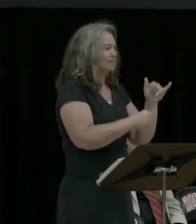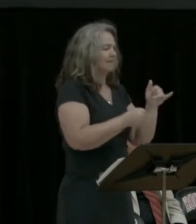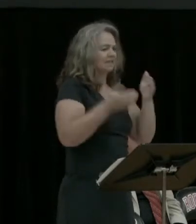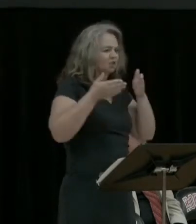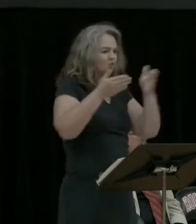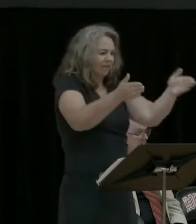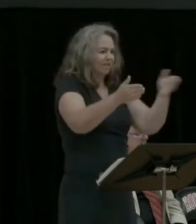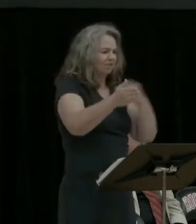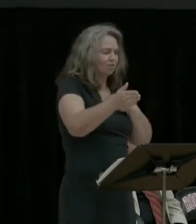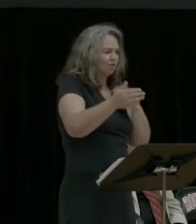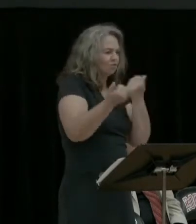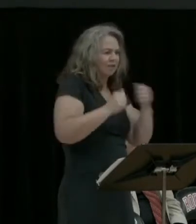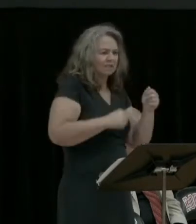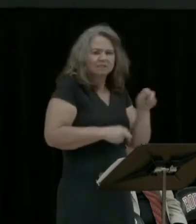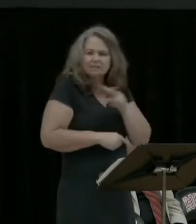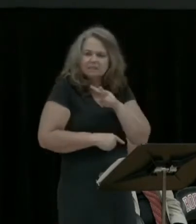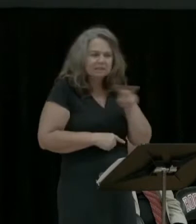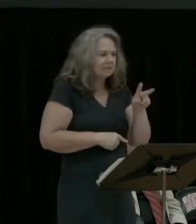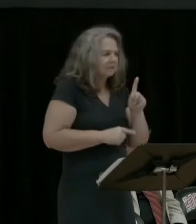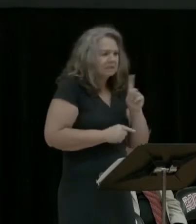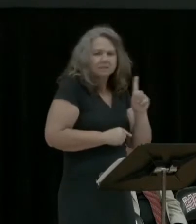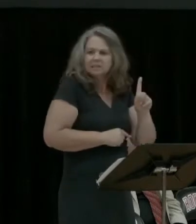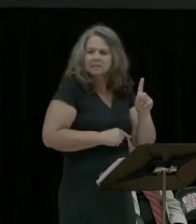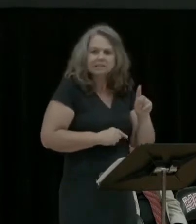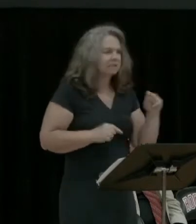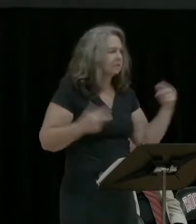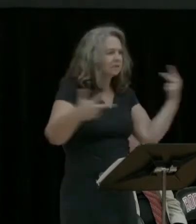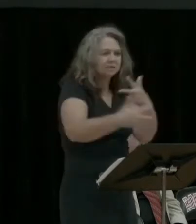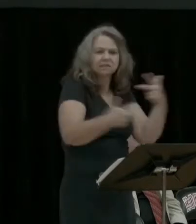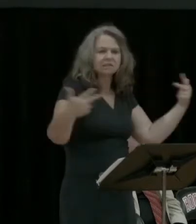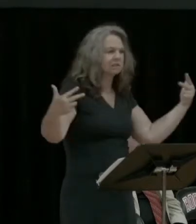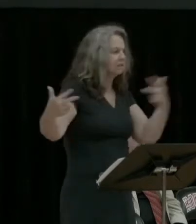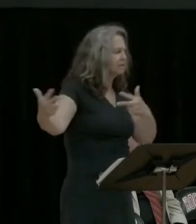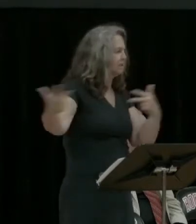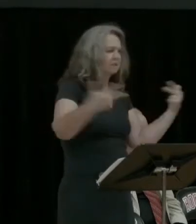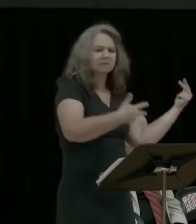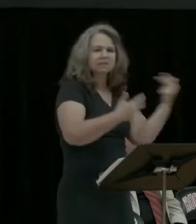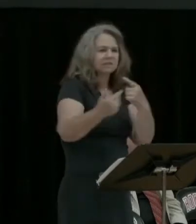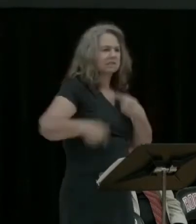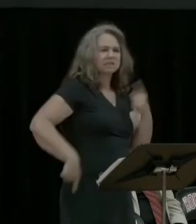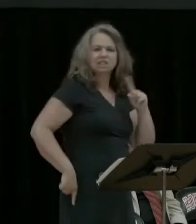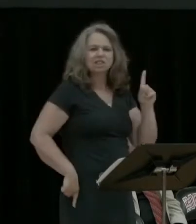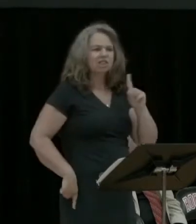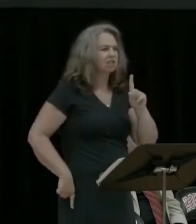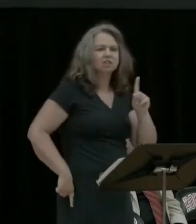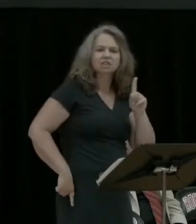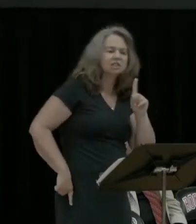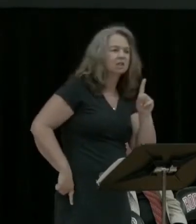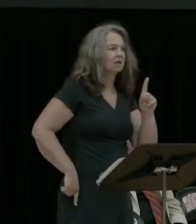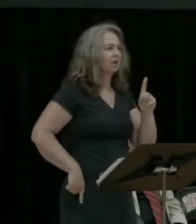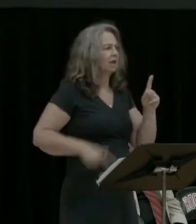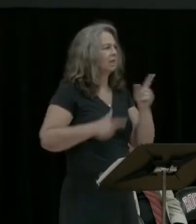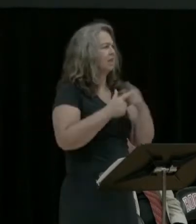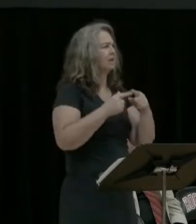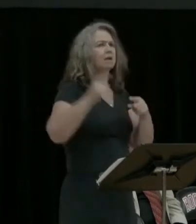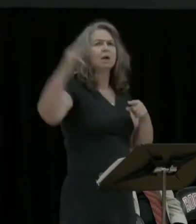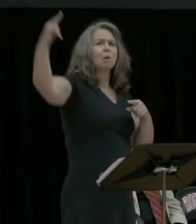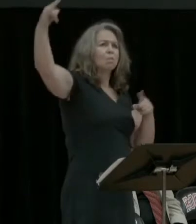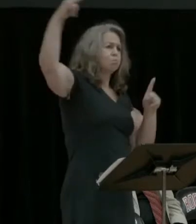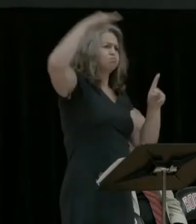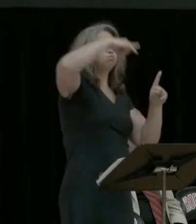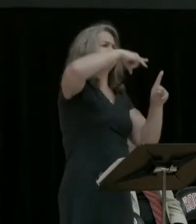street, looking carefully both ways for cars, and then getting hit out of nowhere by an airplane.